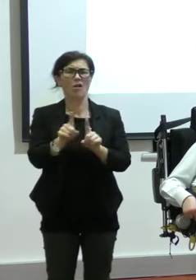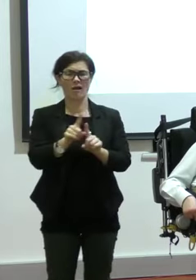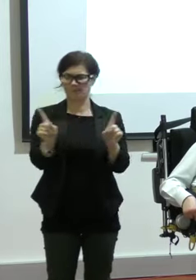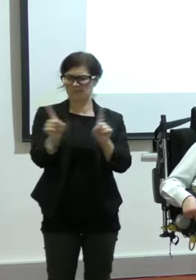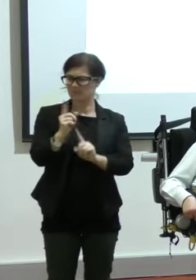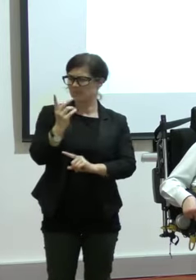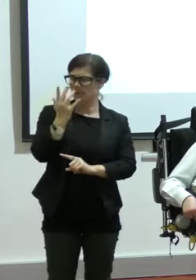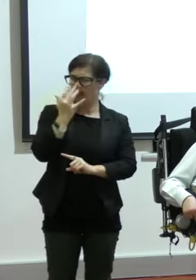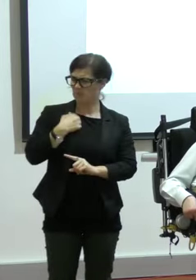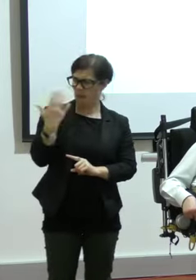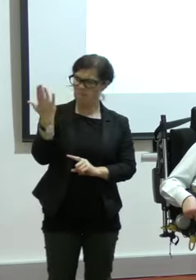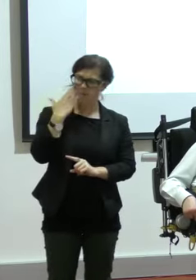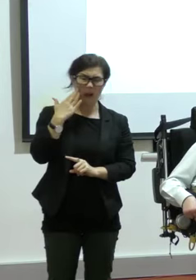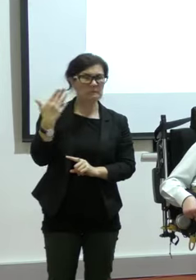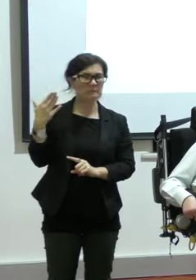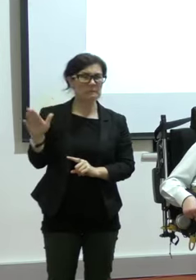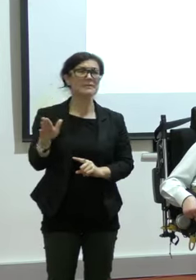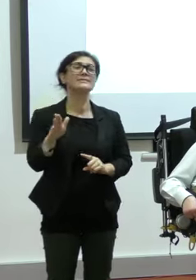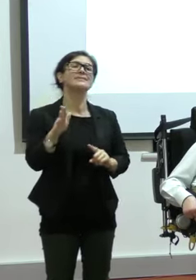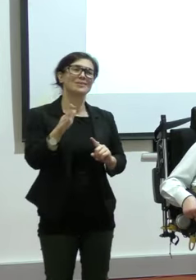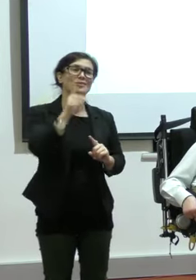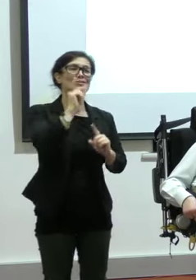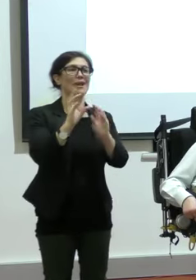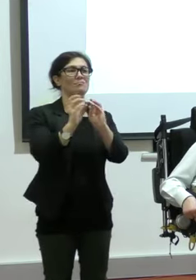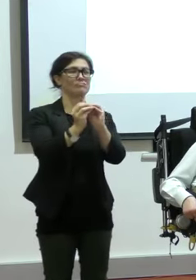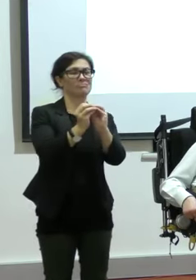you want, but you're allowed to ask for it with the NDIS.